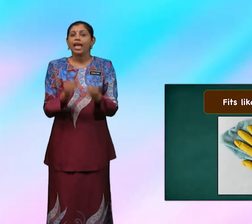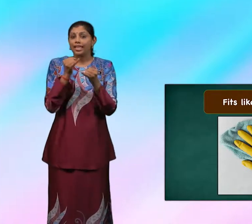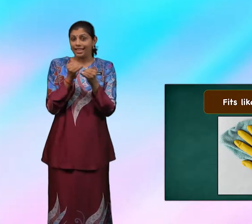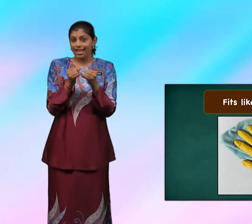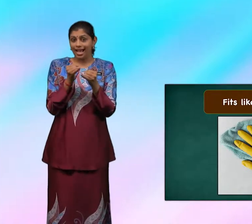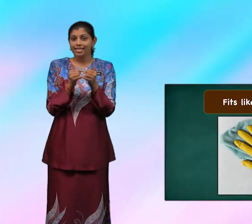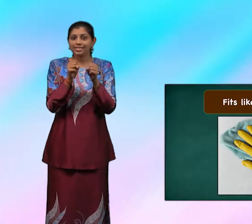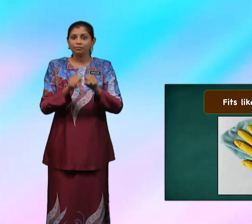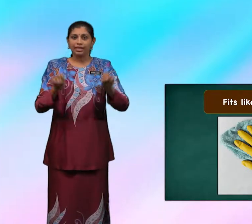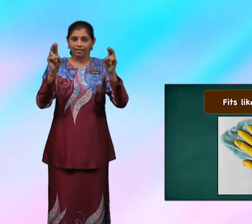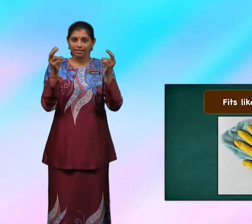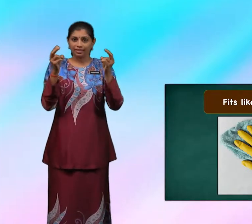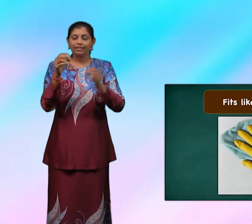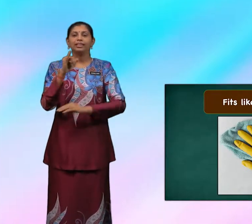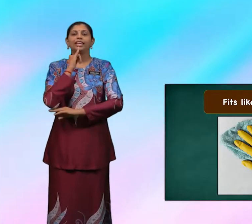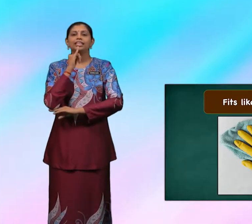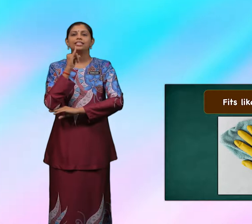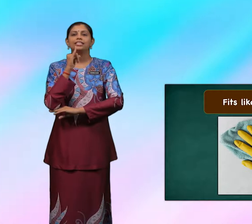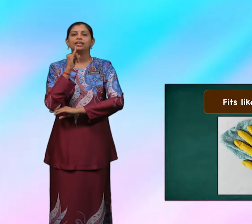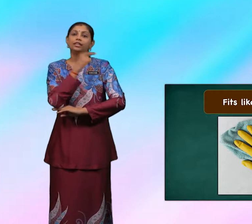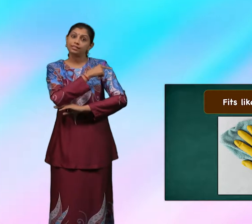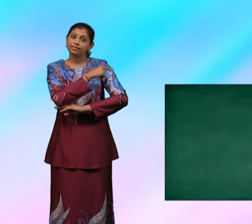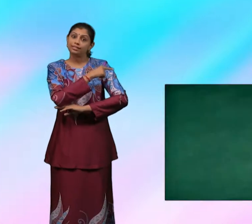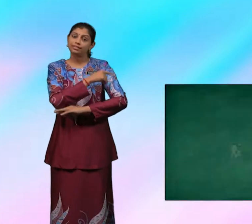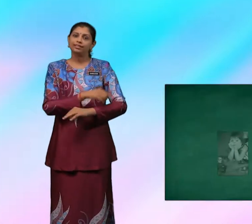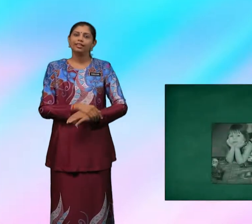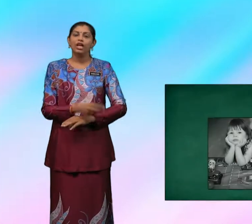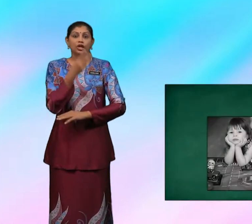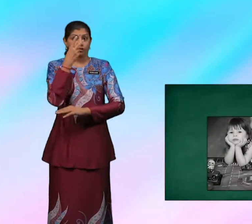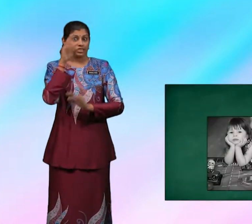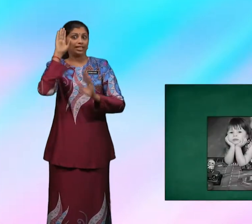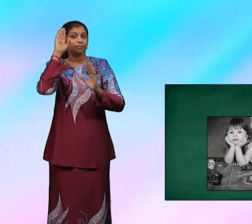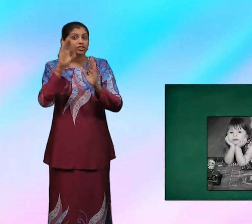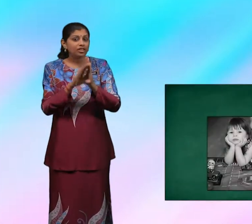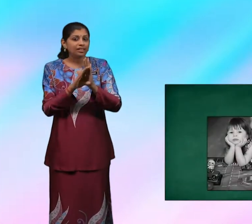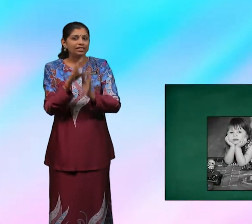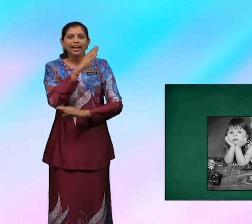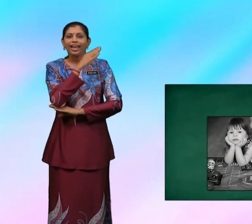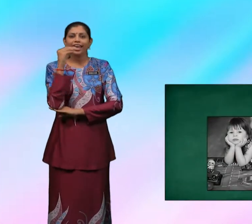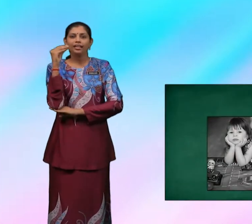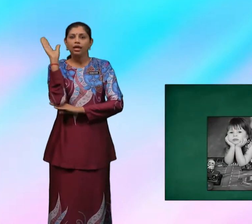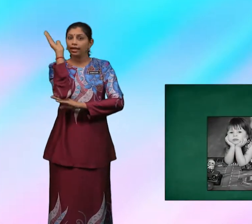And the last simile is this. You see the picture and